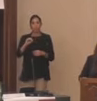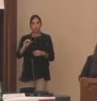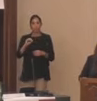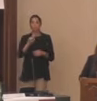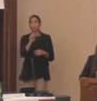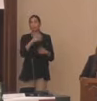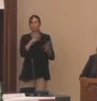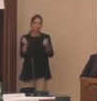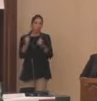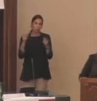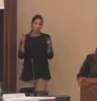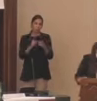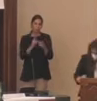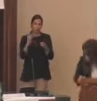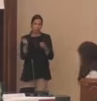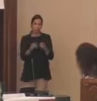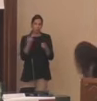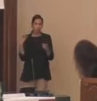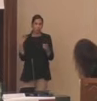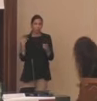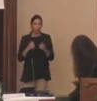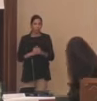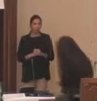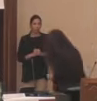un saluto a tutti voi. Grazie.